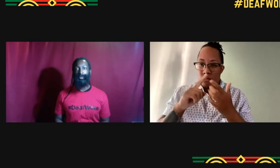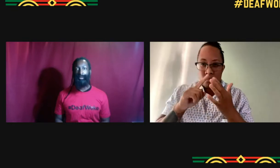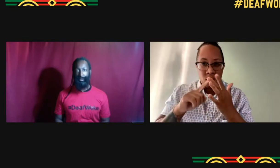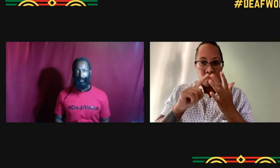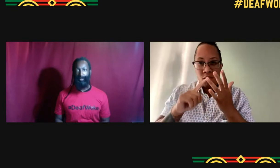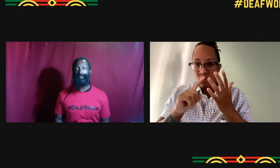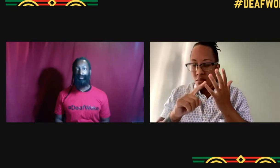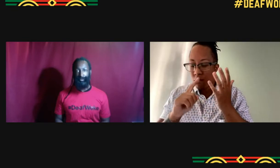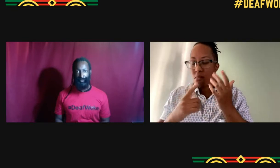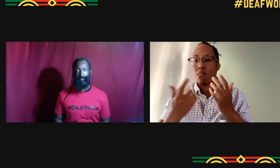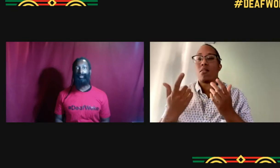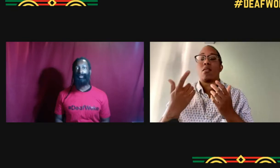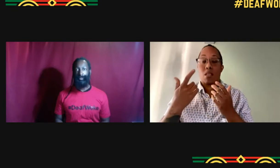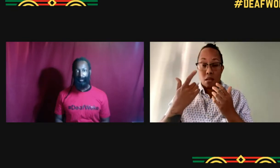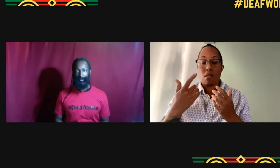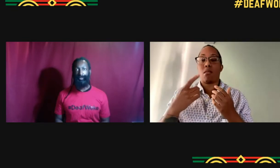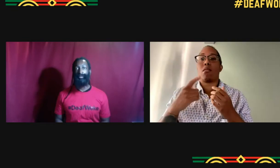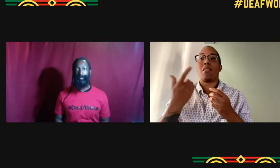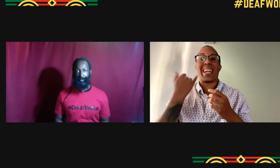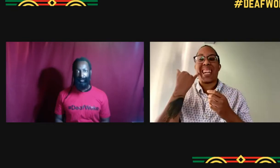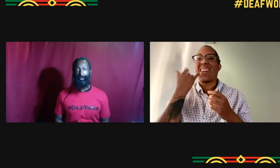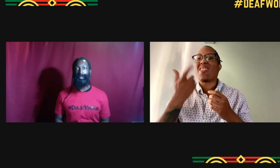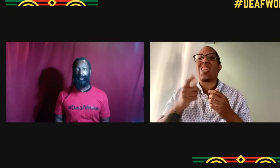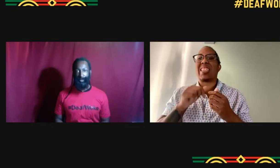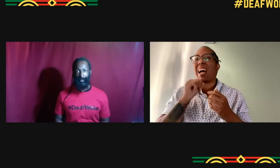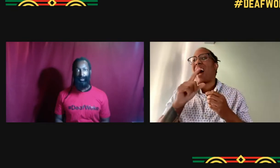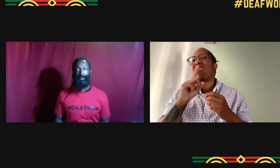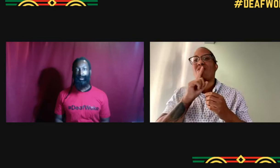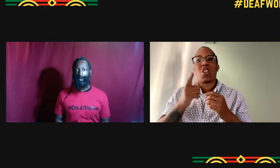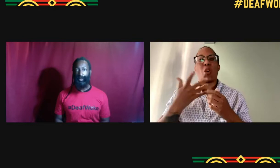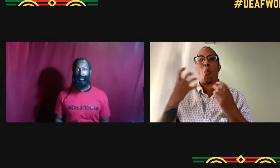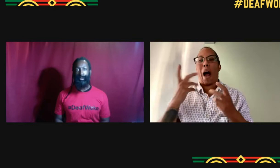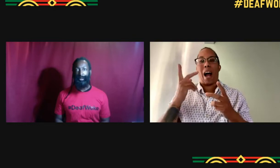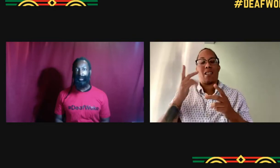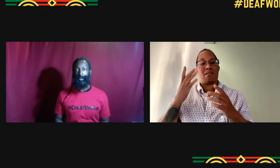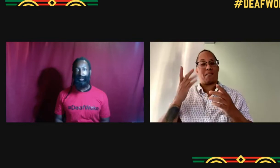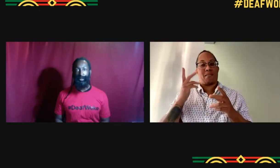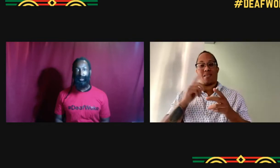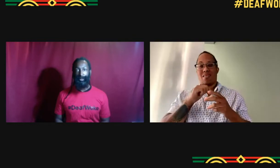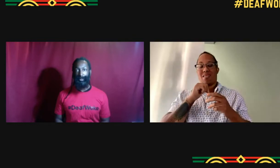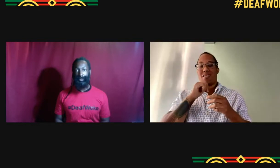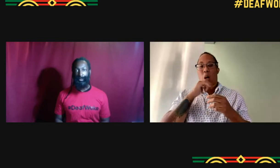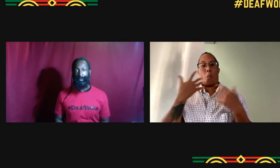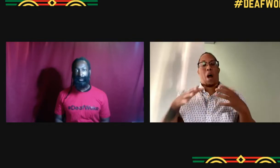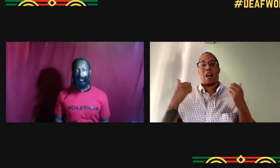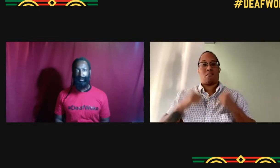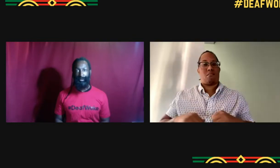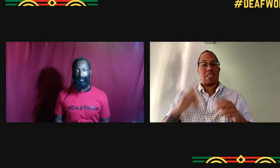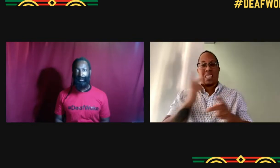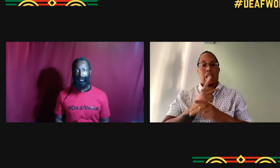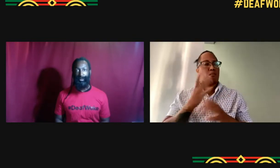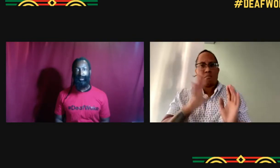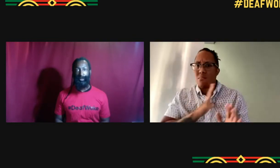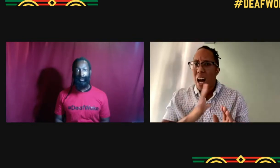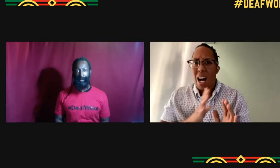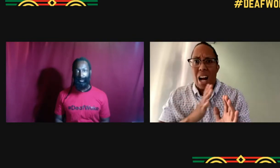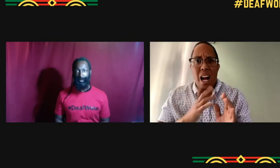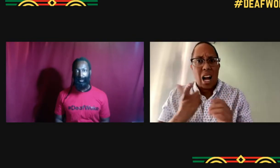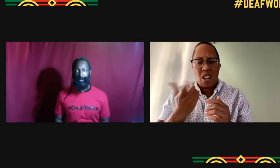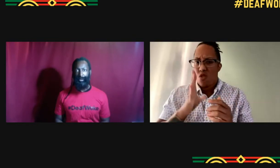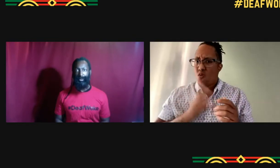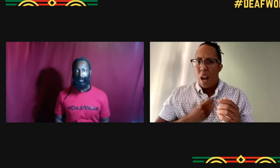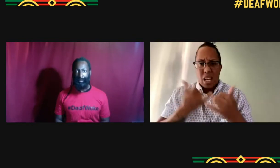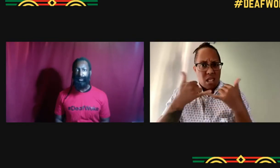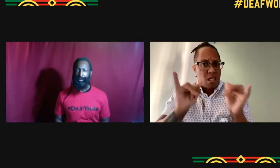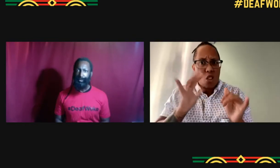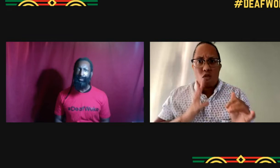up for you? What was the process? And if you're still not sure that you want it